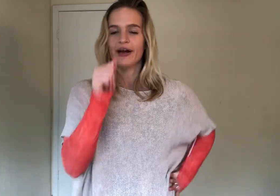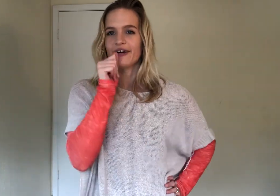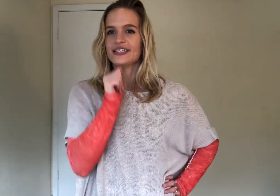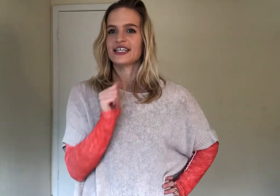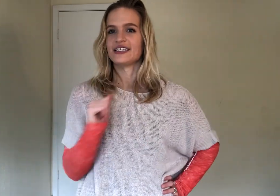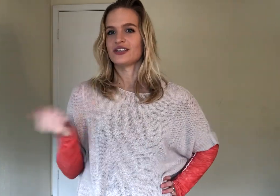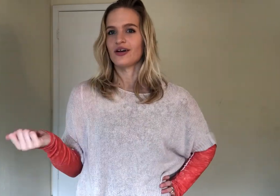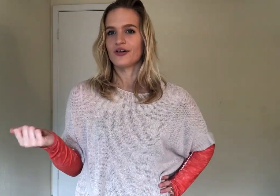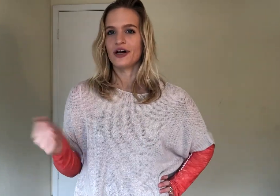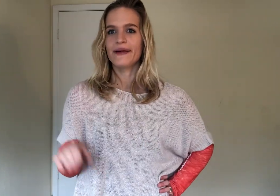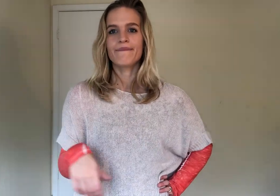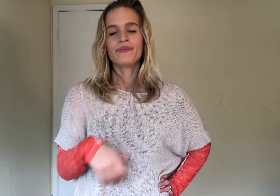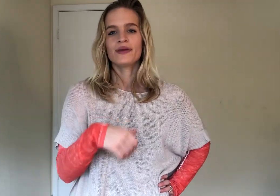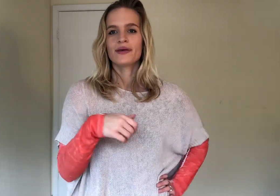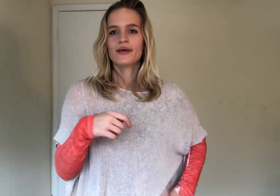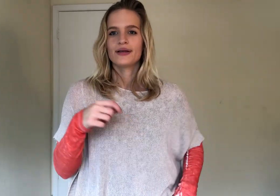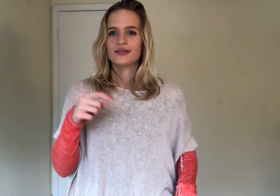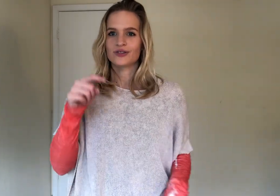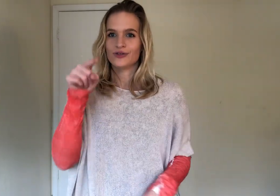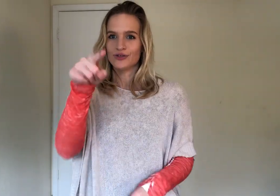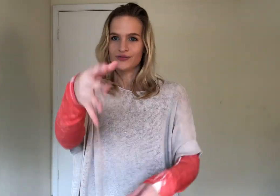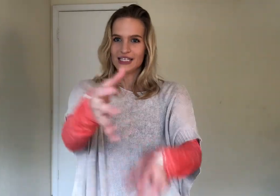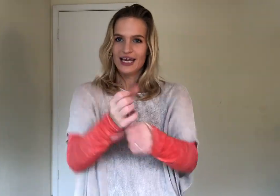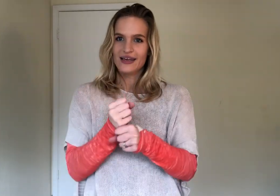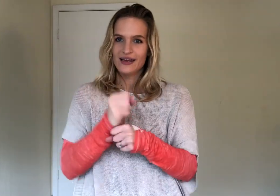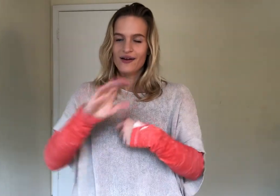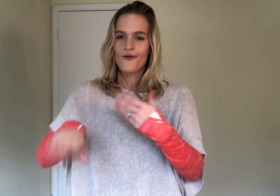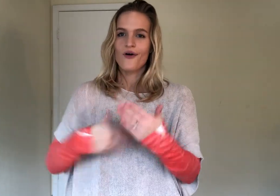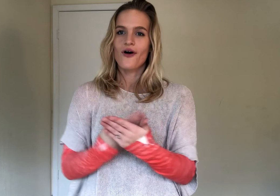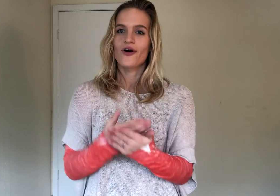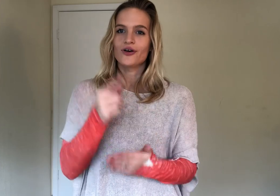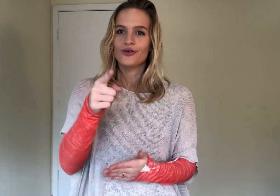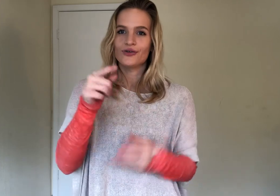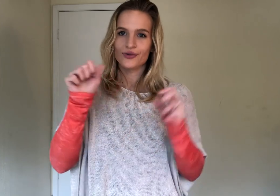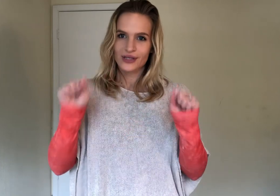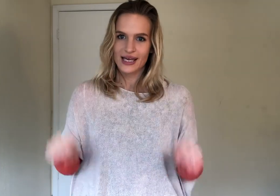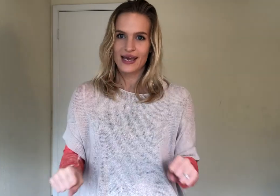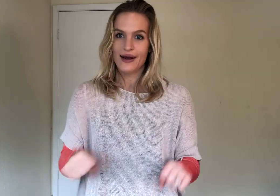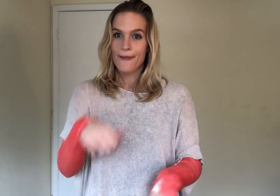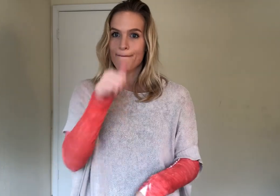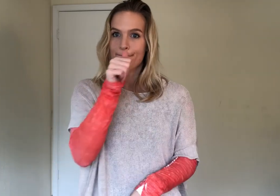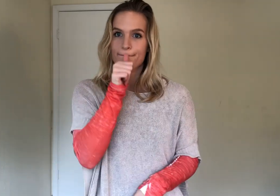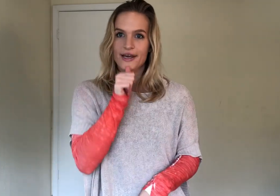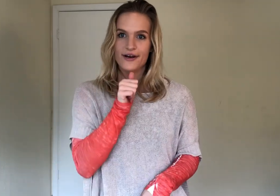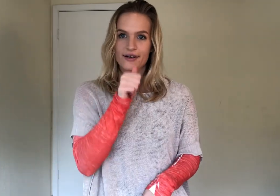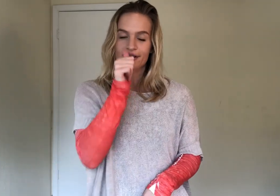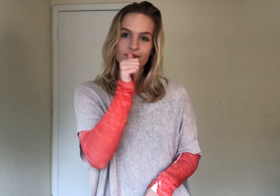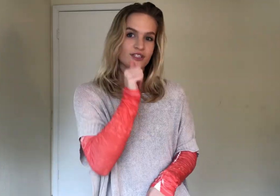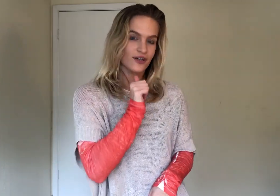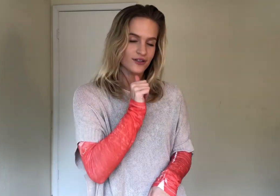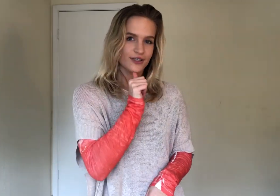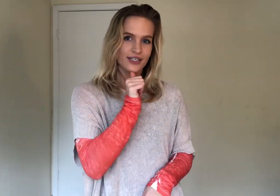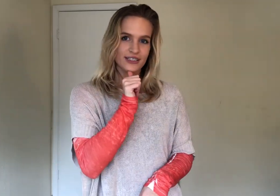bear. I signed tolerate. So you've taken all you can bear. Tolerate.